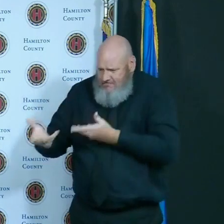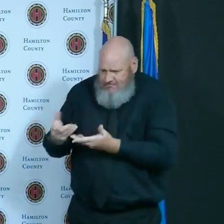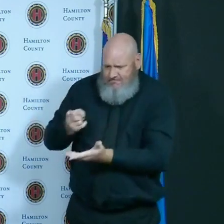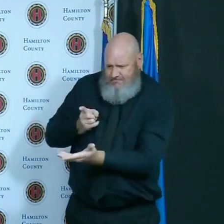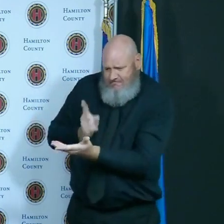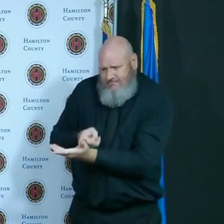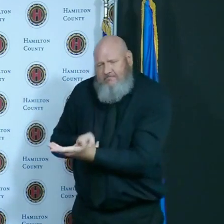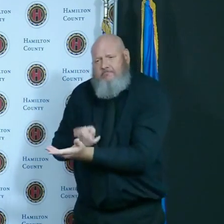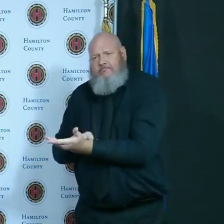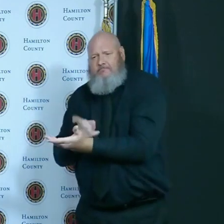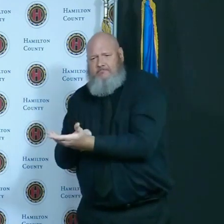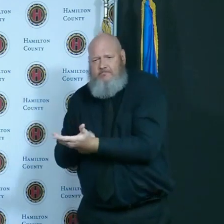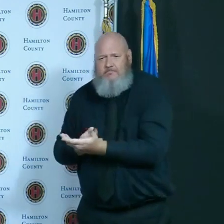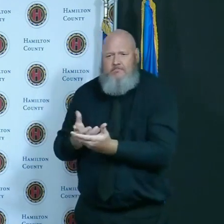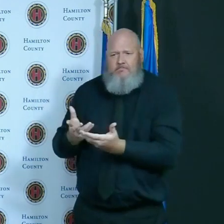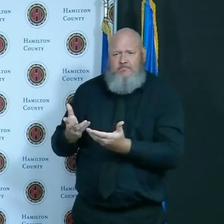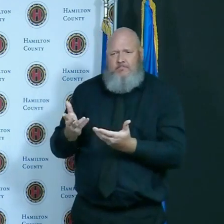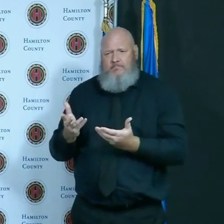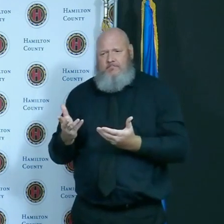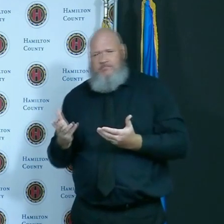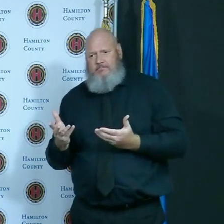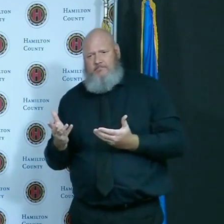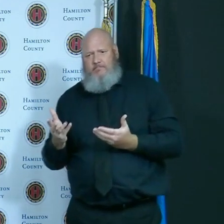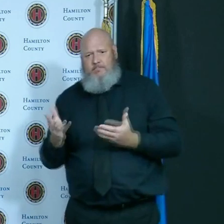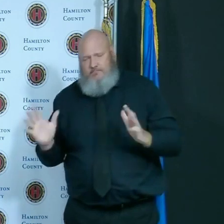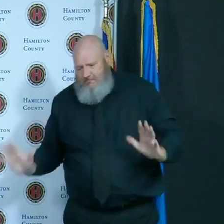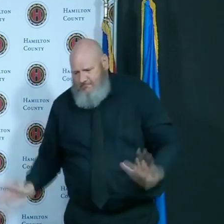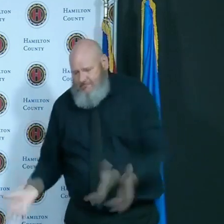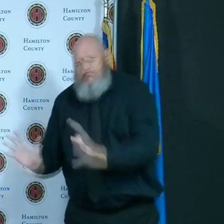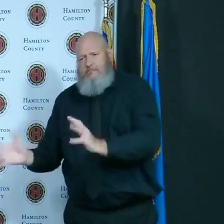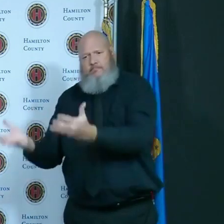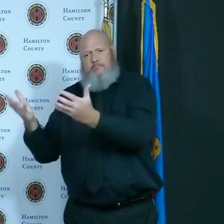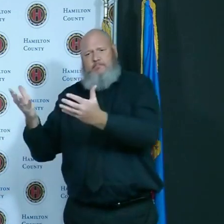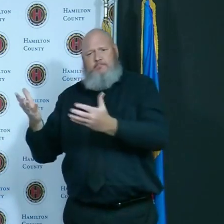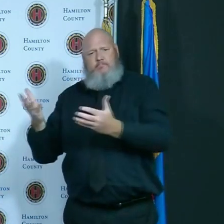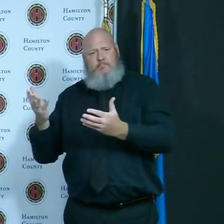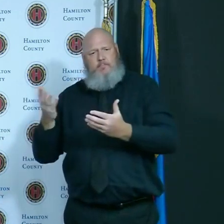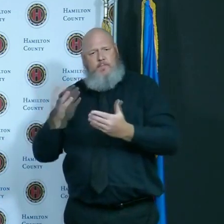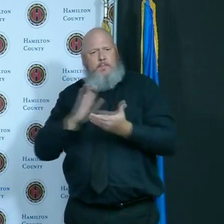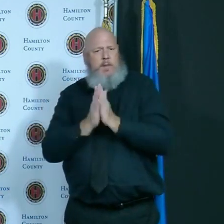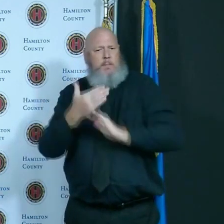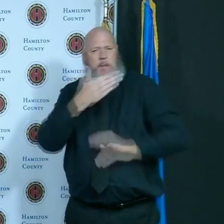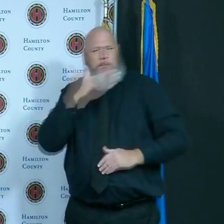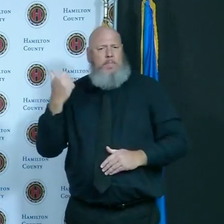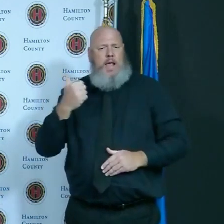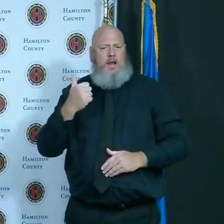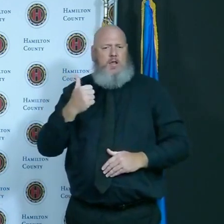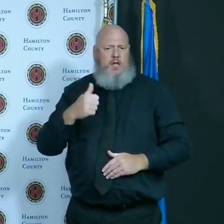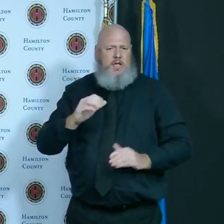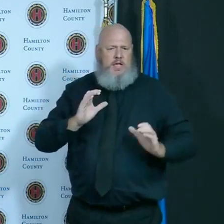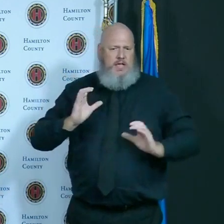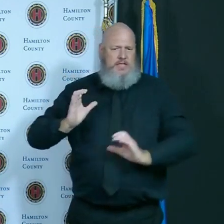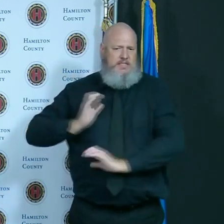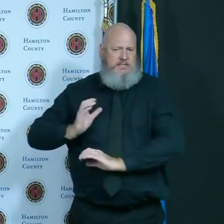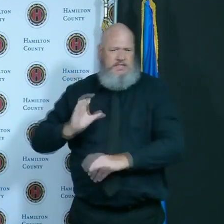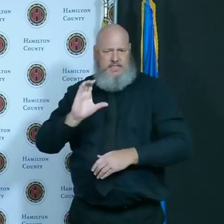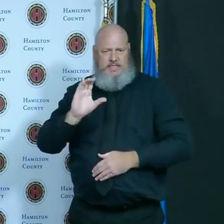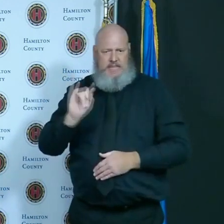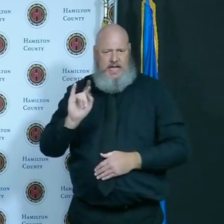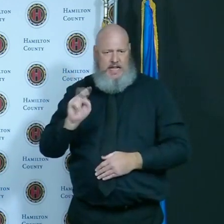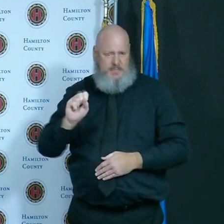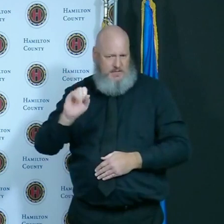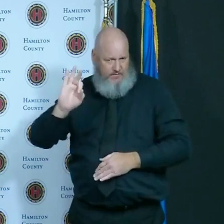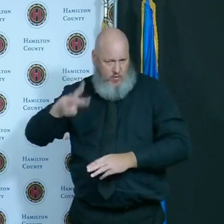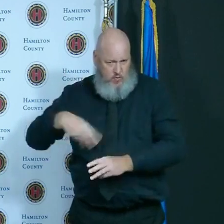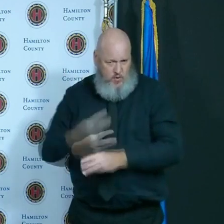future. That's young people. That's our youth. My message today to the young citizens